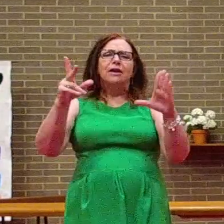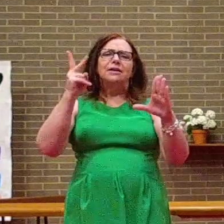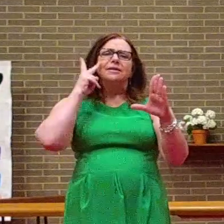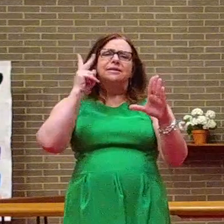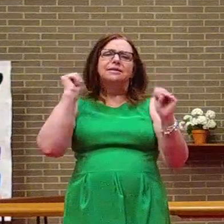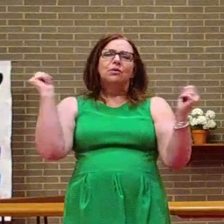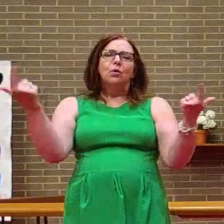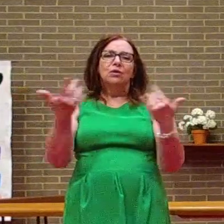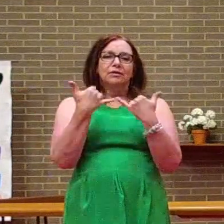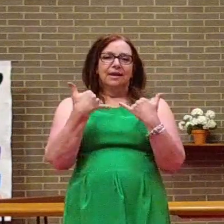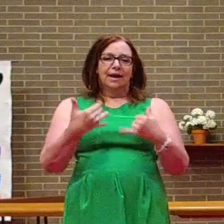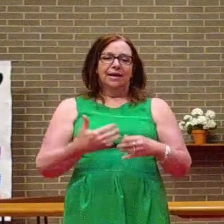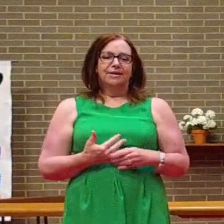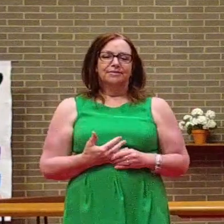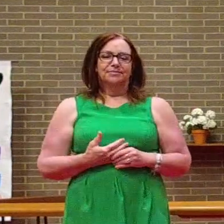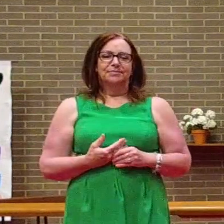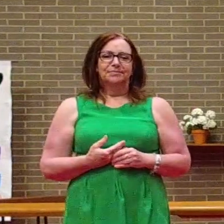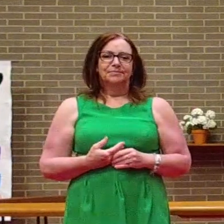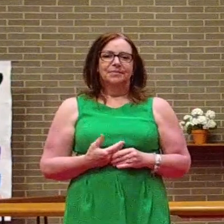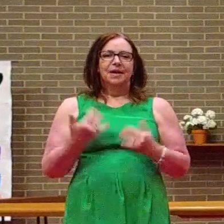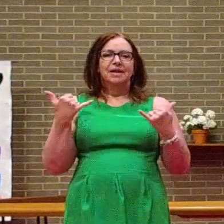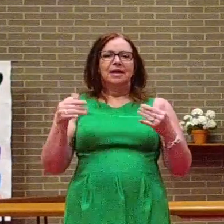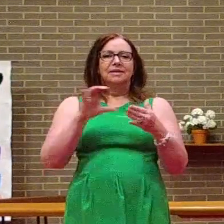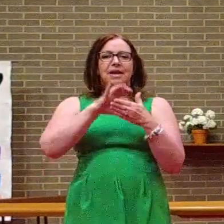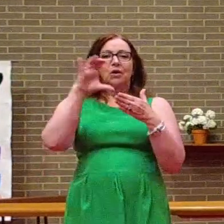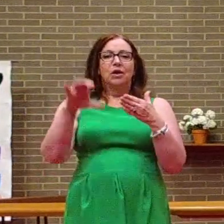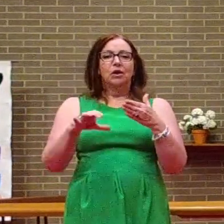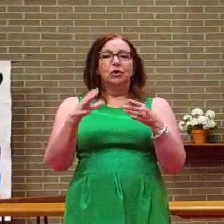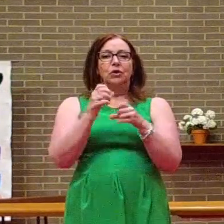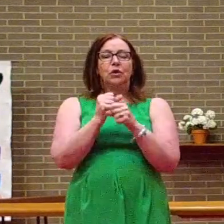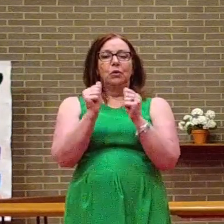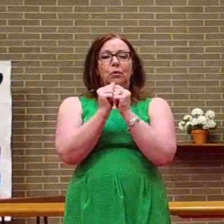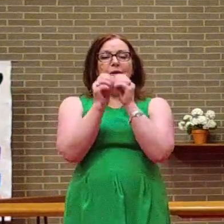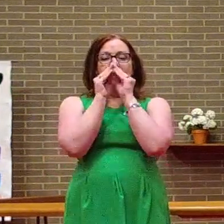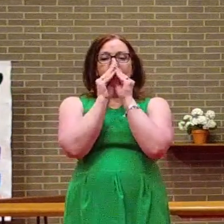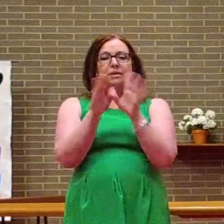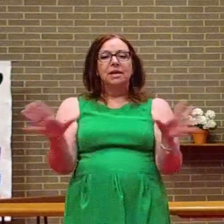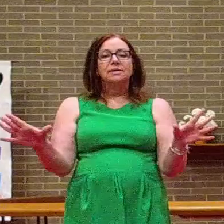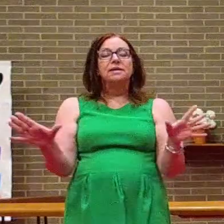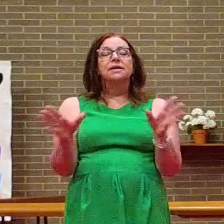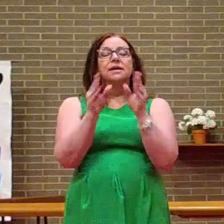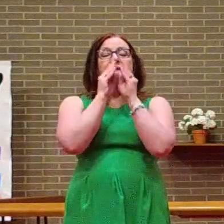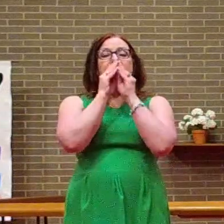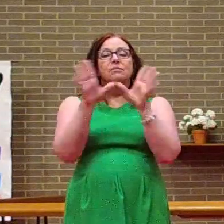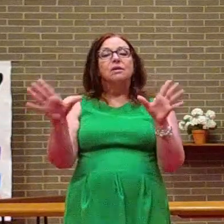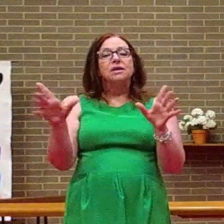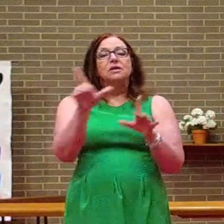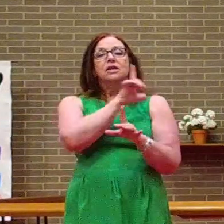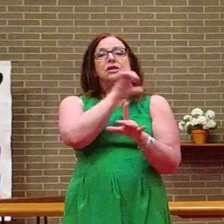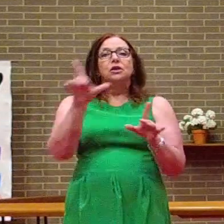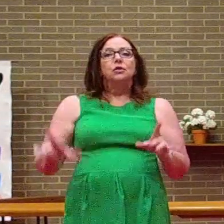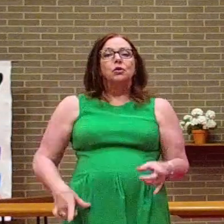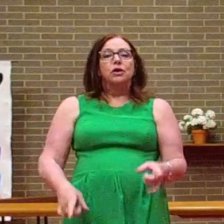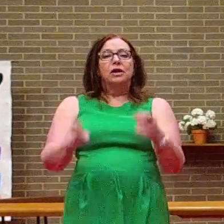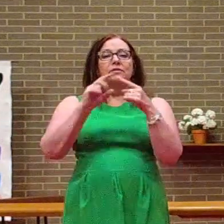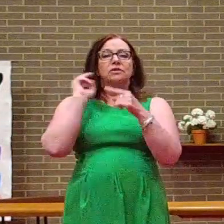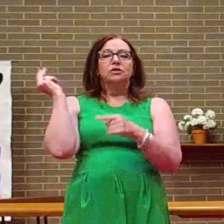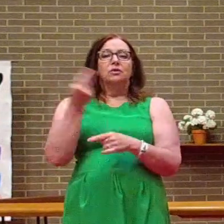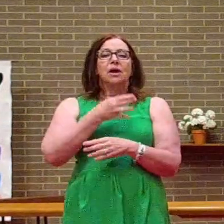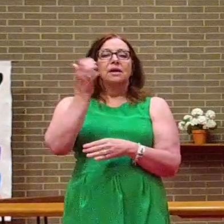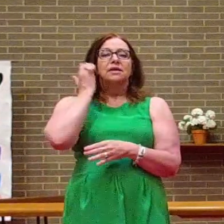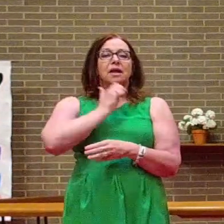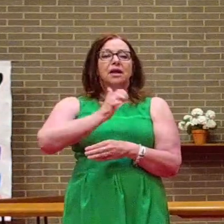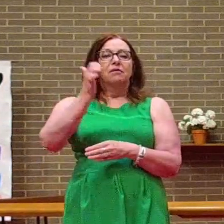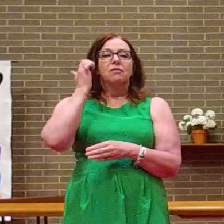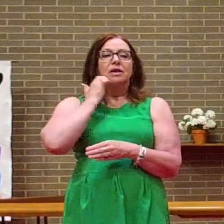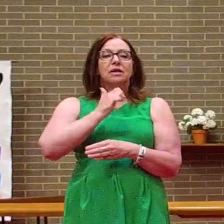today. Let us conclude with the blessing, the blessing that the Lord provides for us each and every